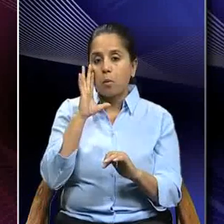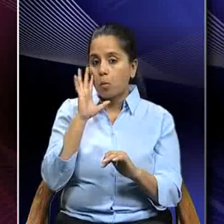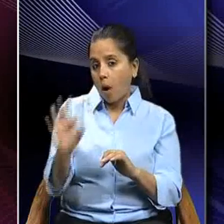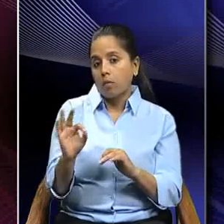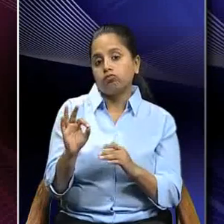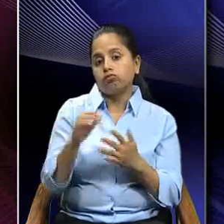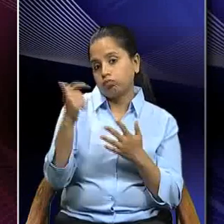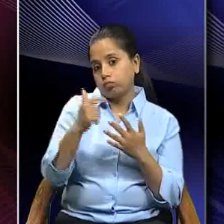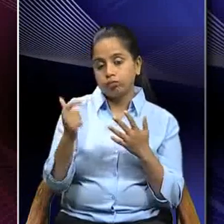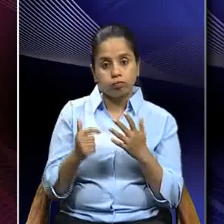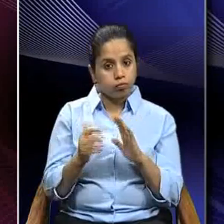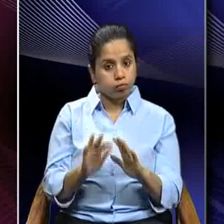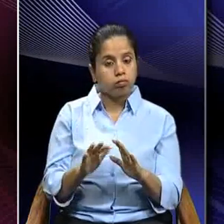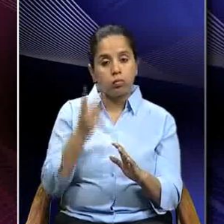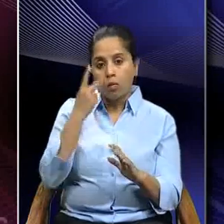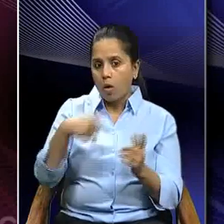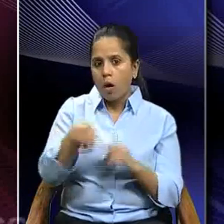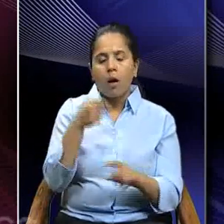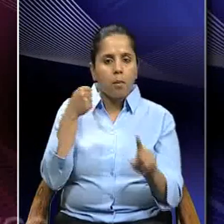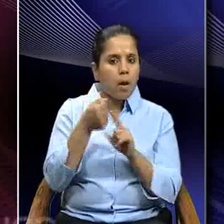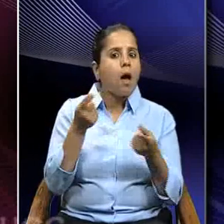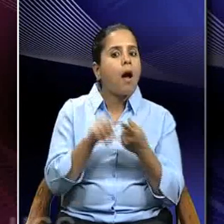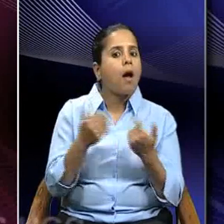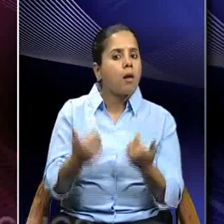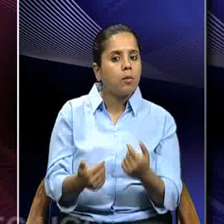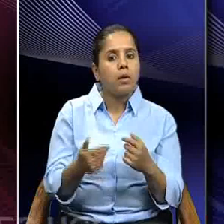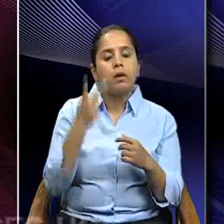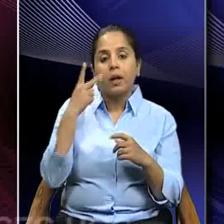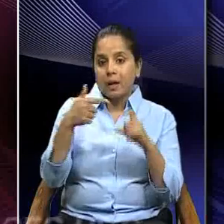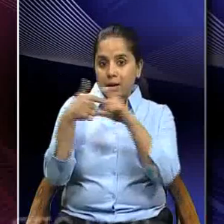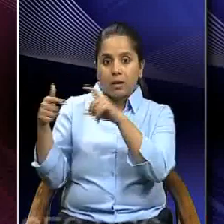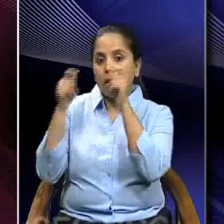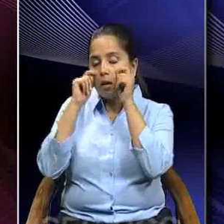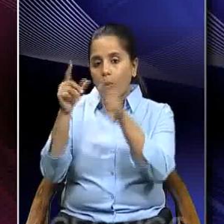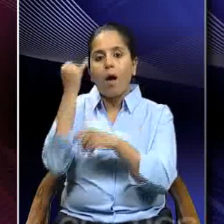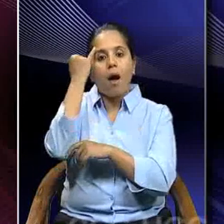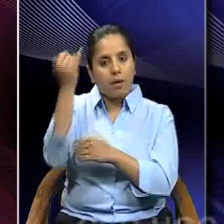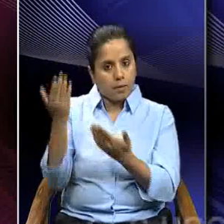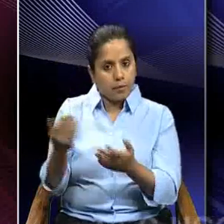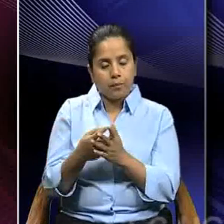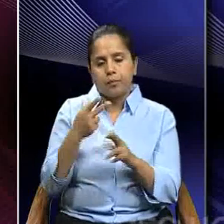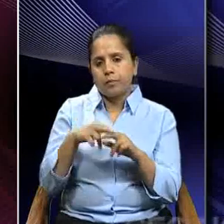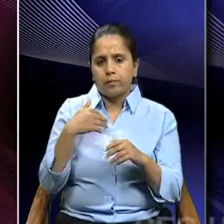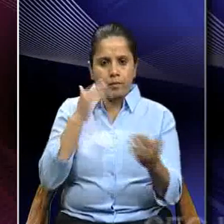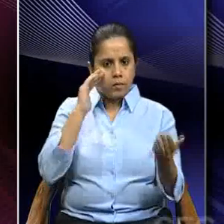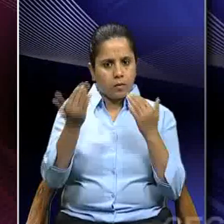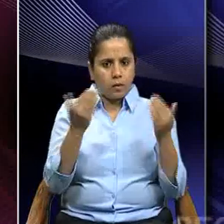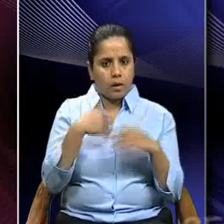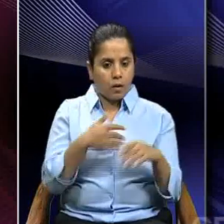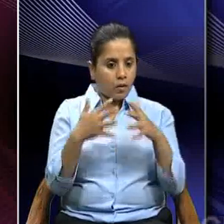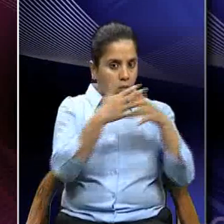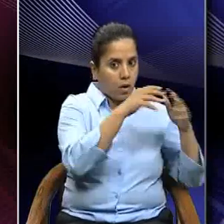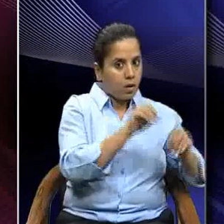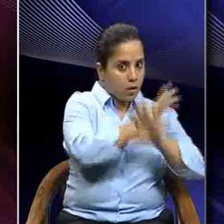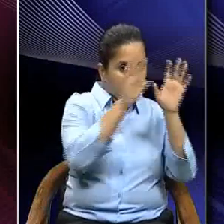important implication of Eastern awakening idea. If we compare the Western Enlightenment and